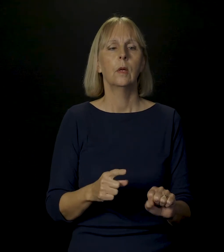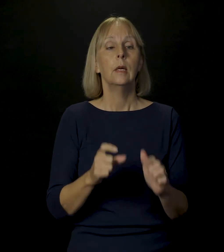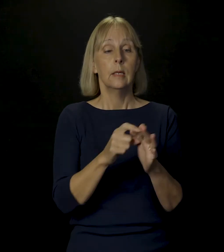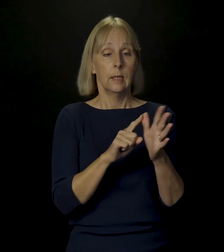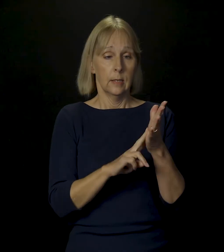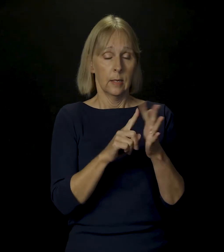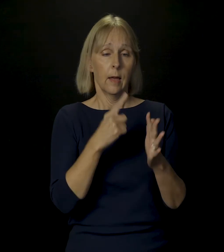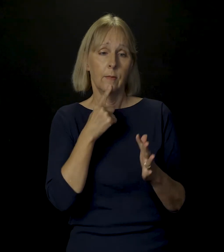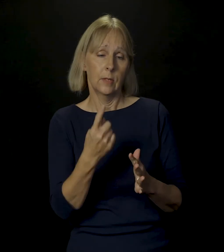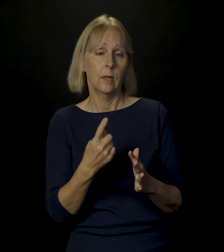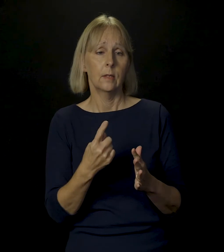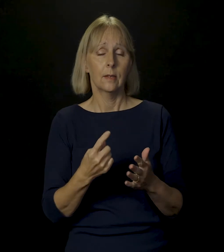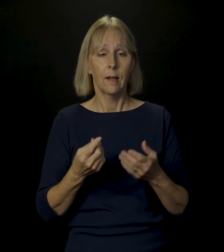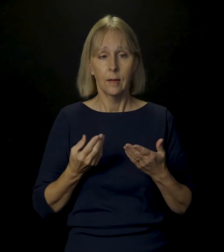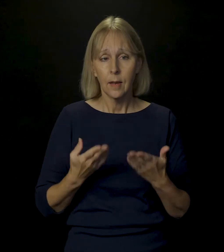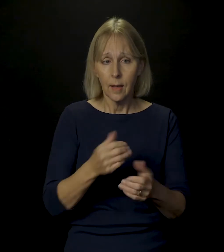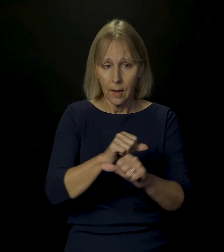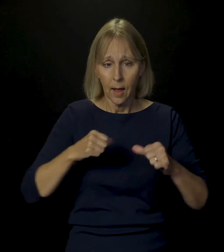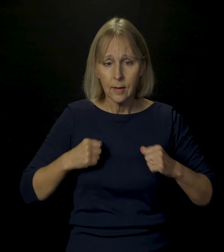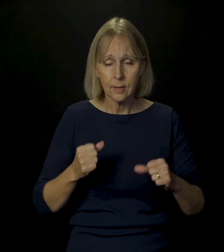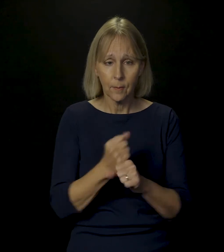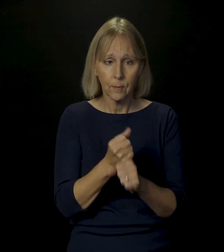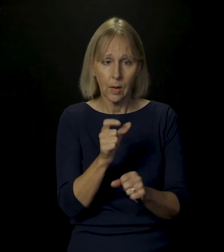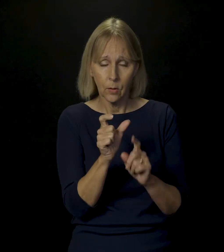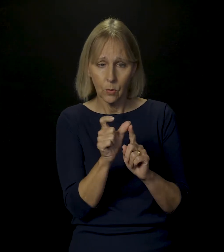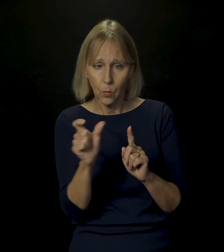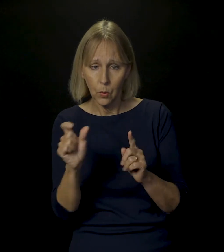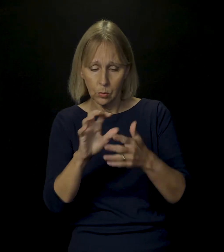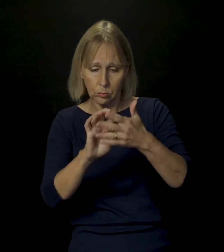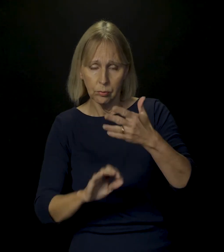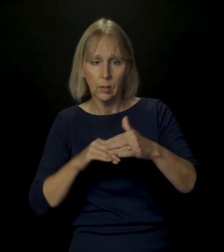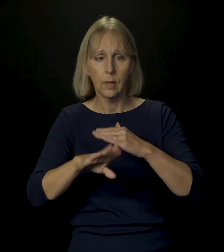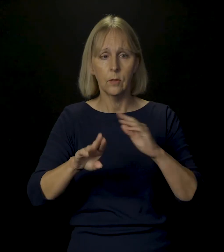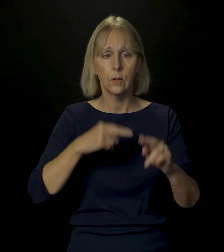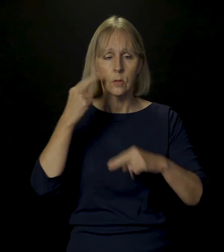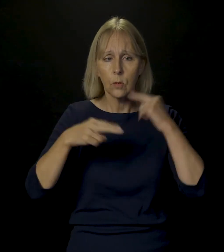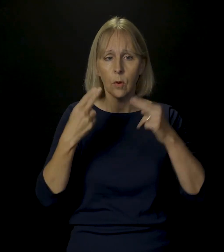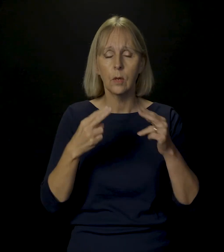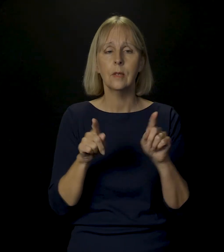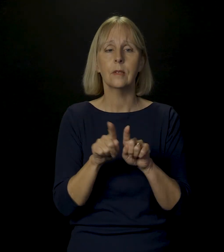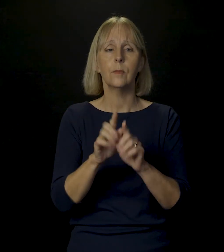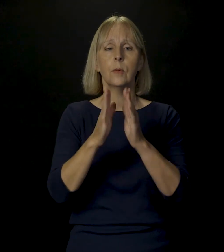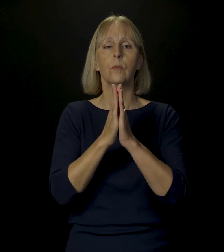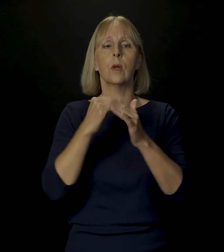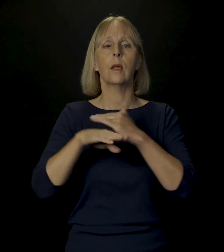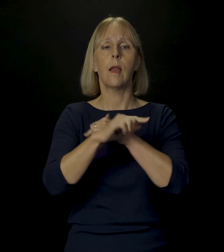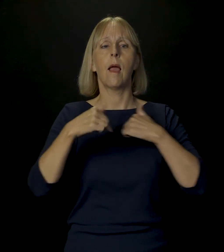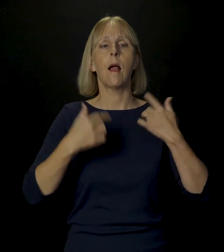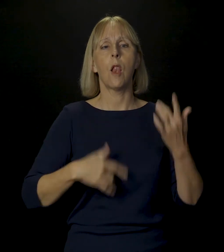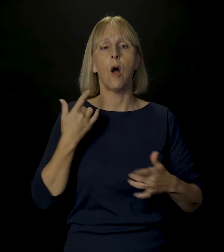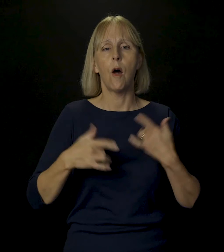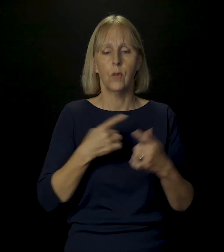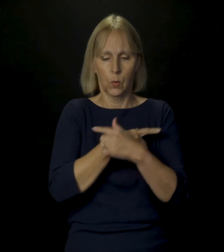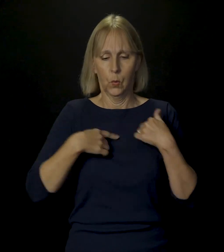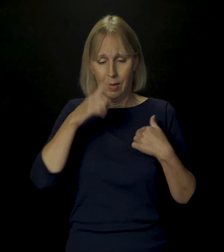Let's make the words of that song the prayer of our lives, the prayer of our church, that we would build our lives on the love of God. And